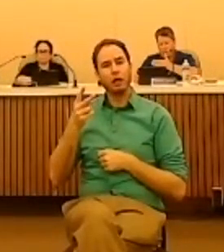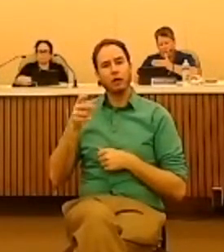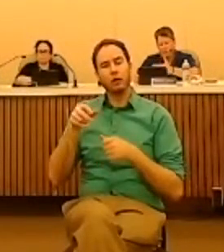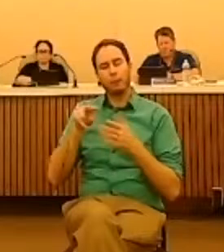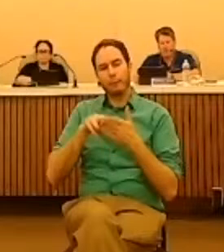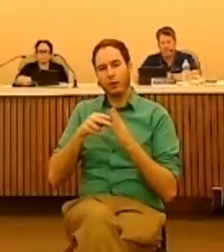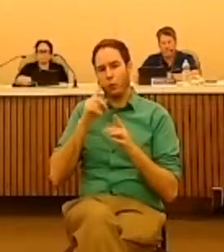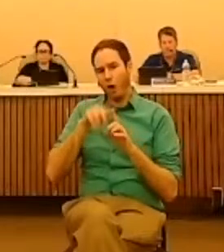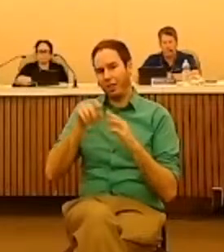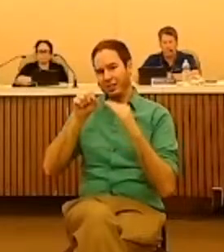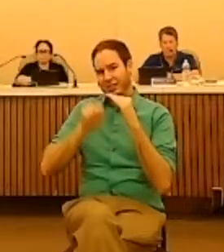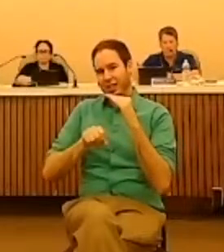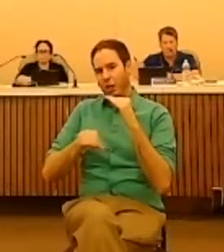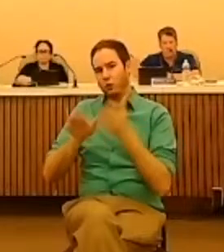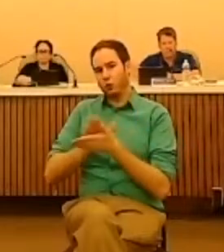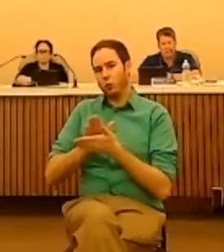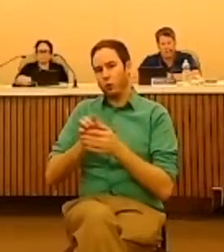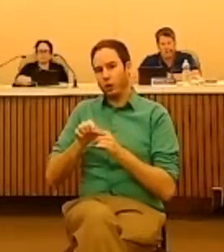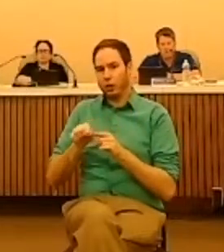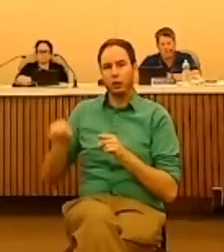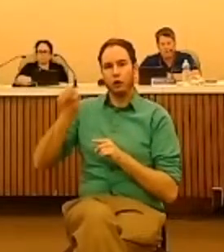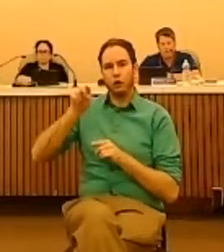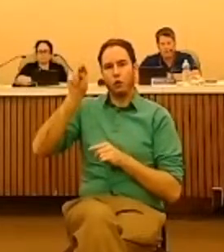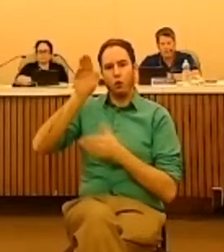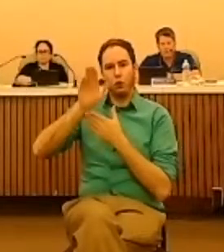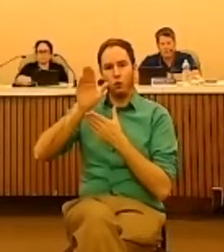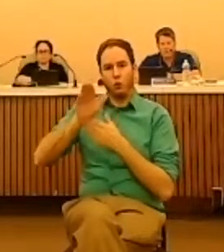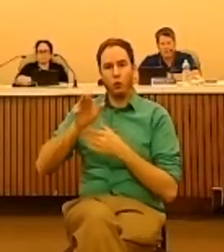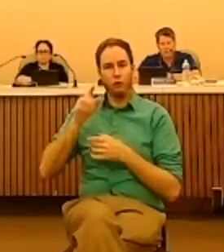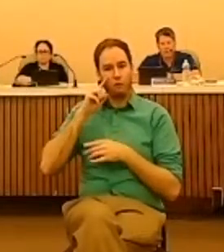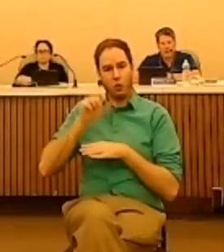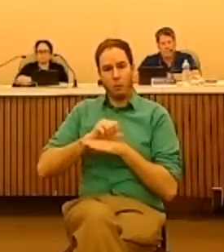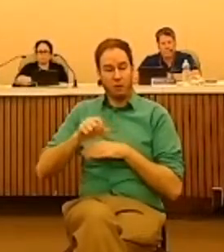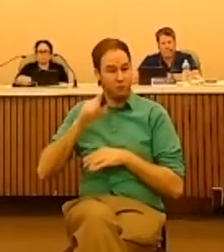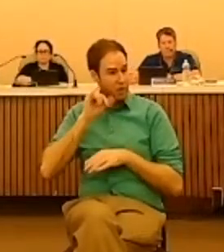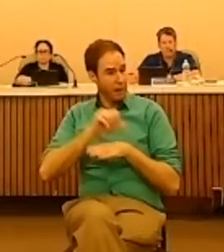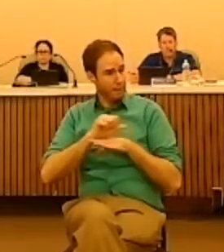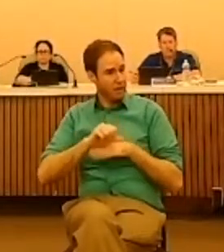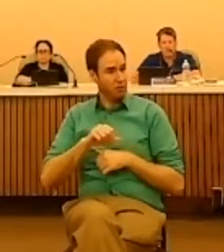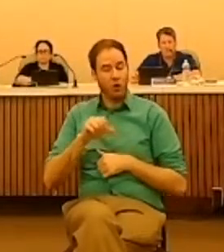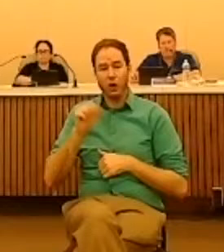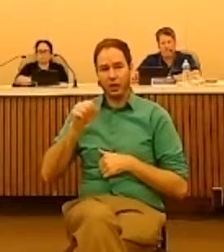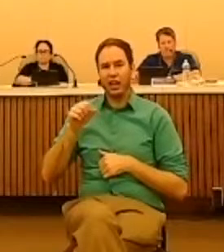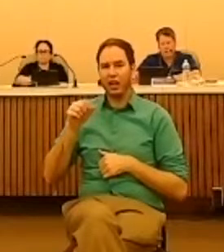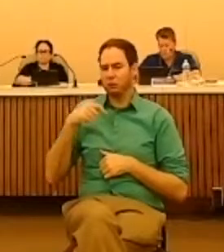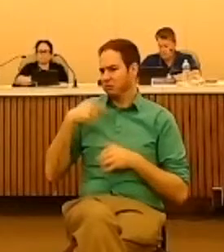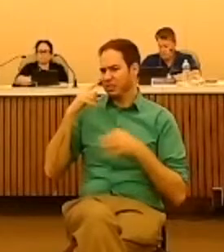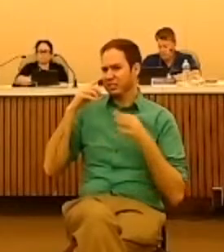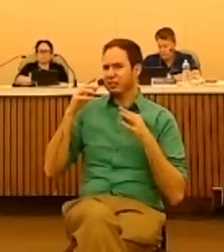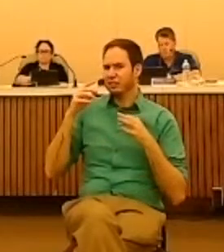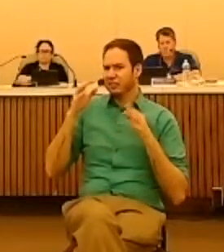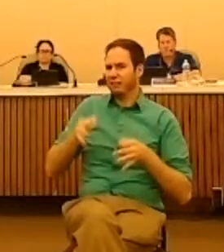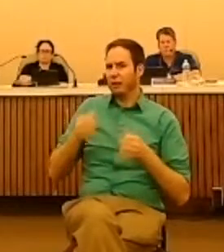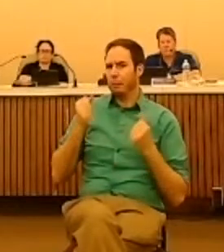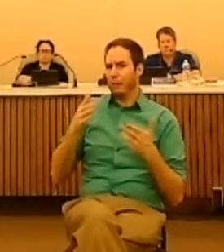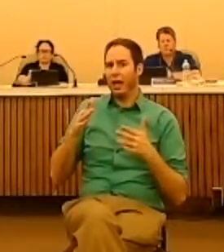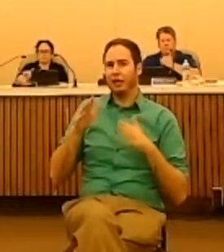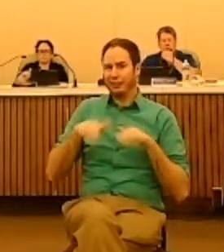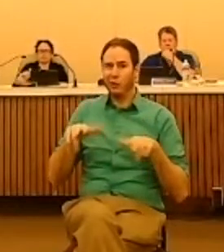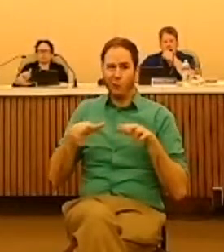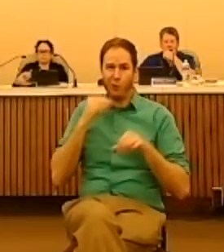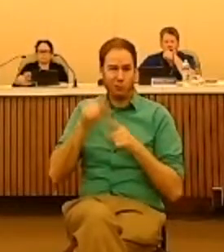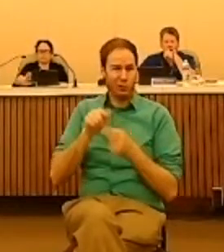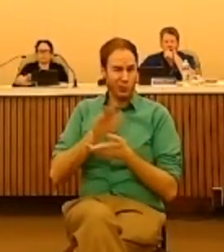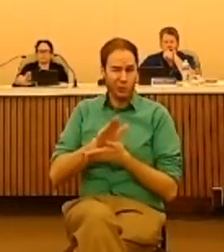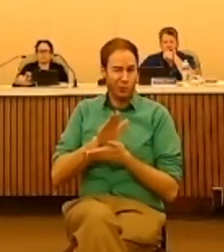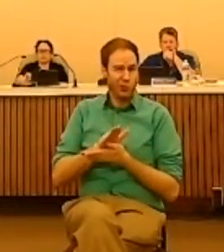words, one to the south of the school and maybe one to the north? For the platform? Yeah, for the. Definitely, because a lot of the kids are walking home from